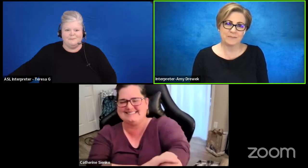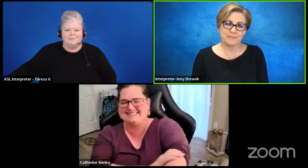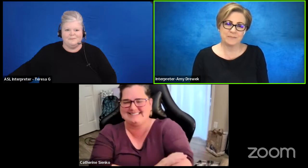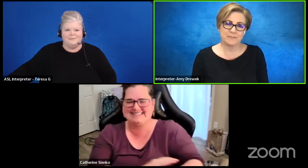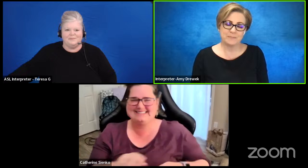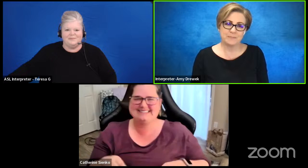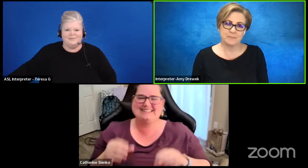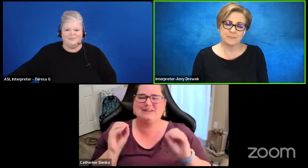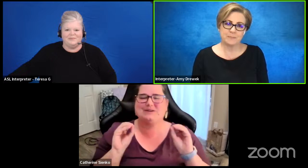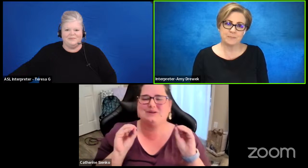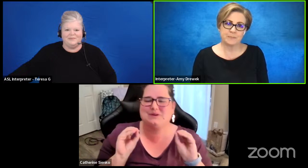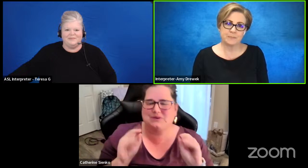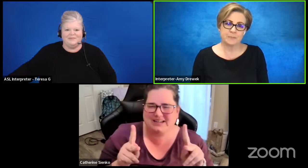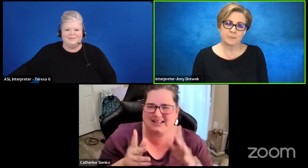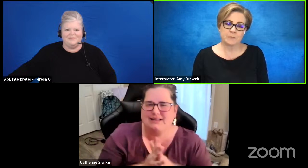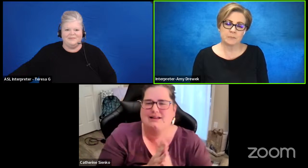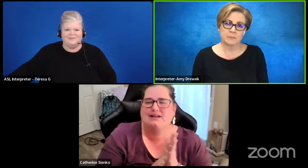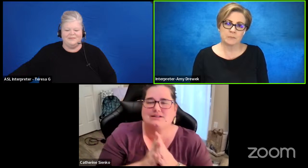Thank you, RJ.